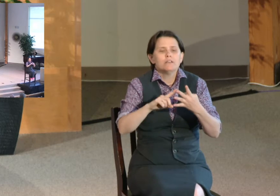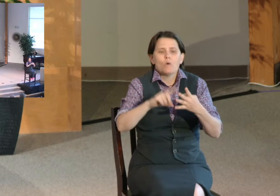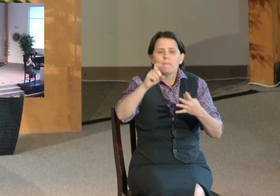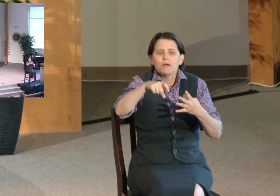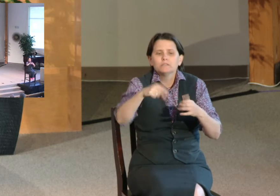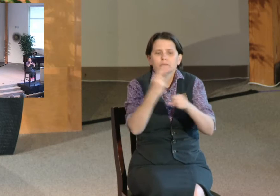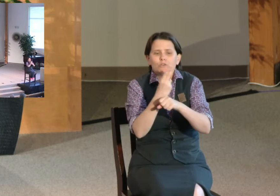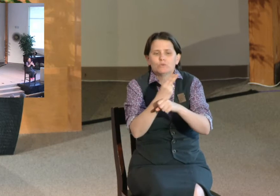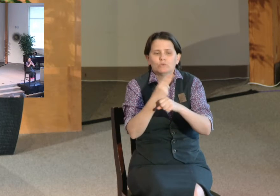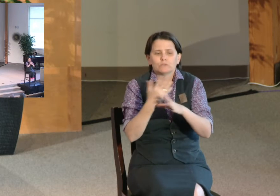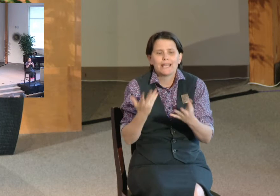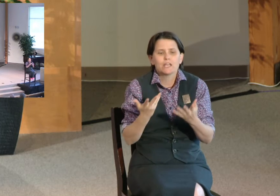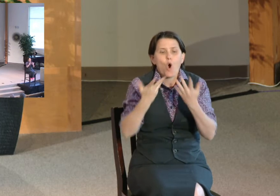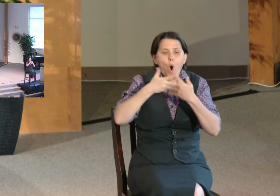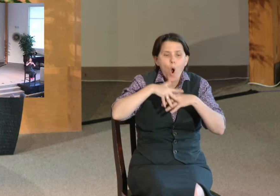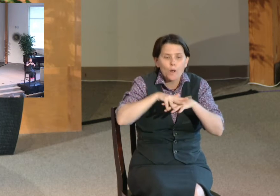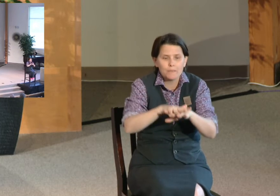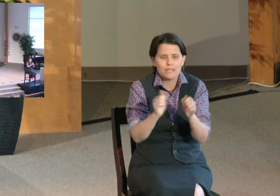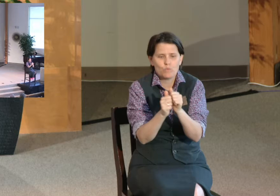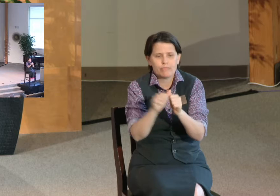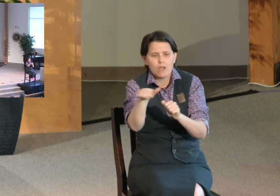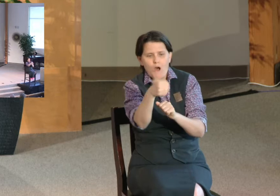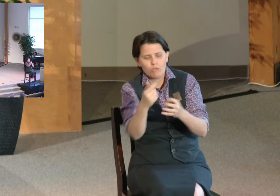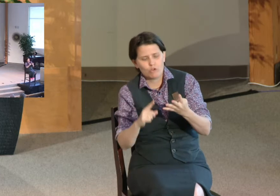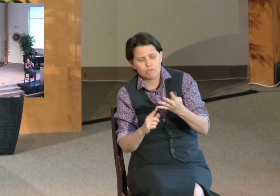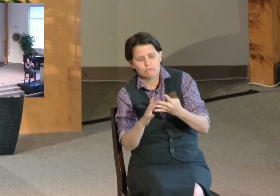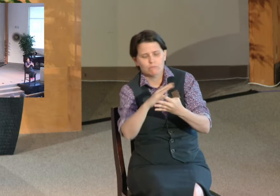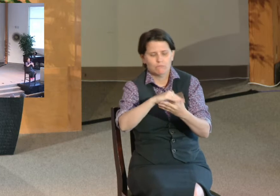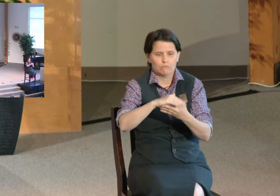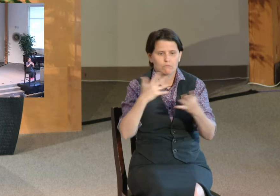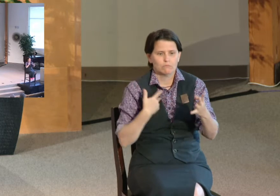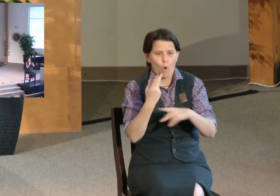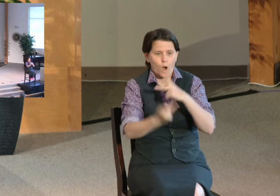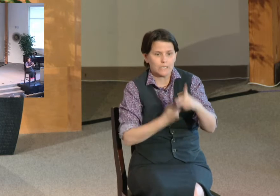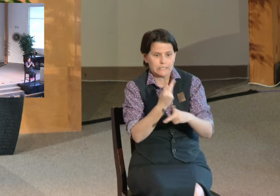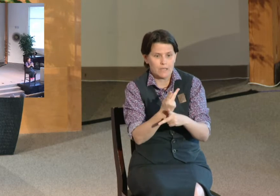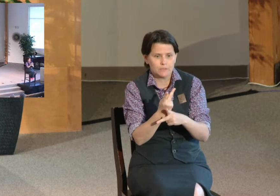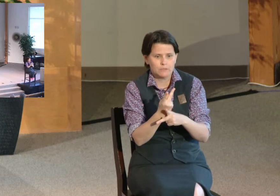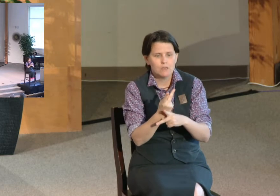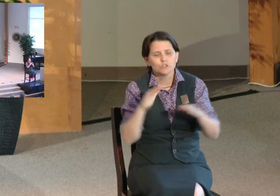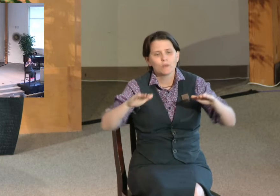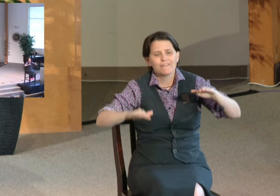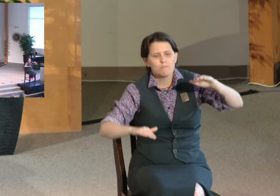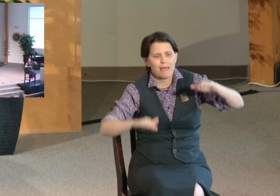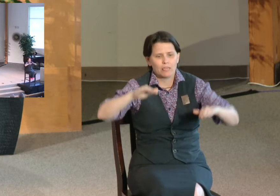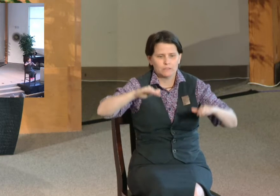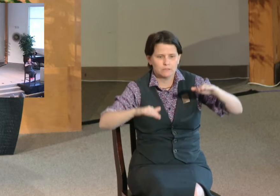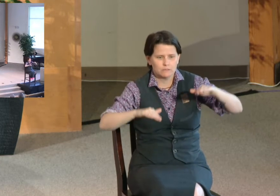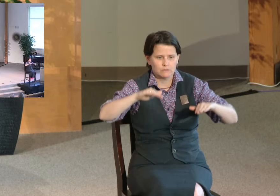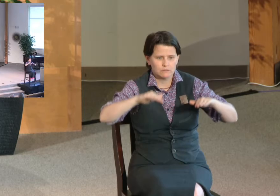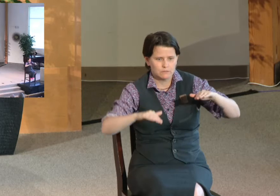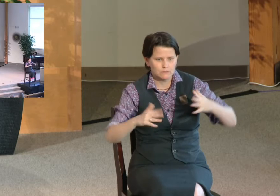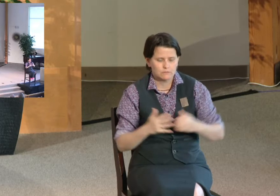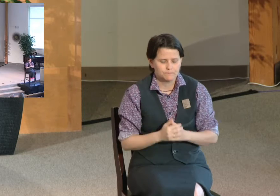other archetypes, so that there is a balance with empathy, contemplation. And the fully mature warrior is powerful